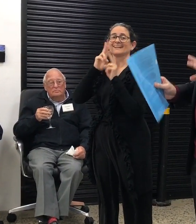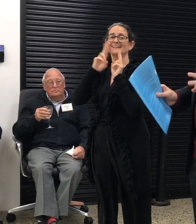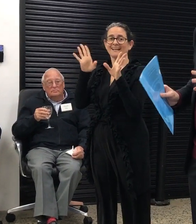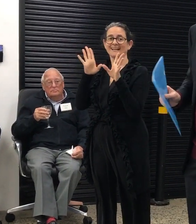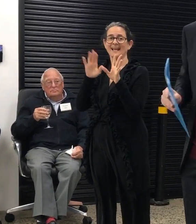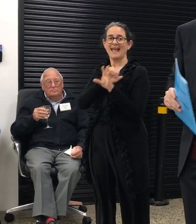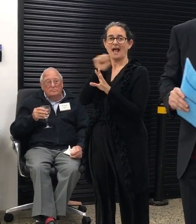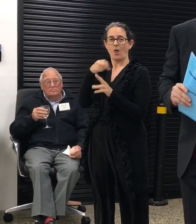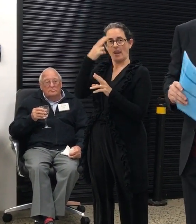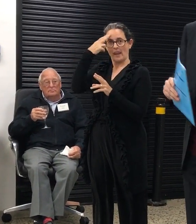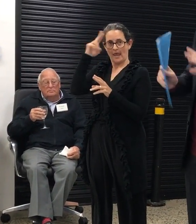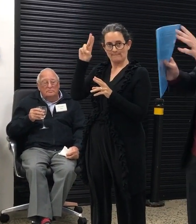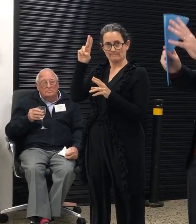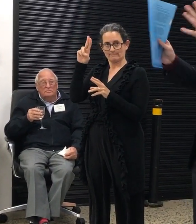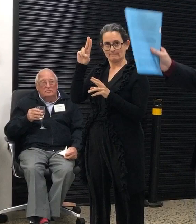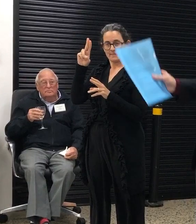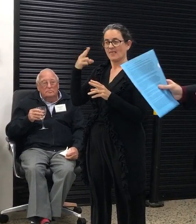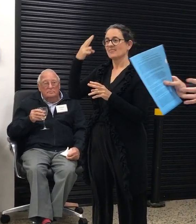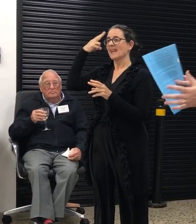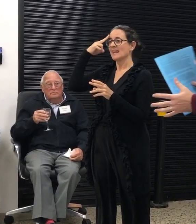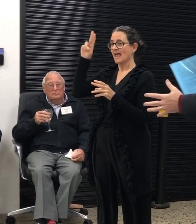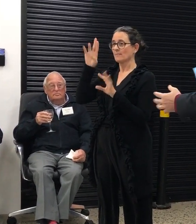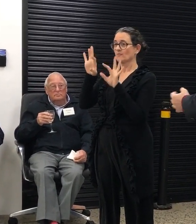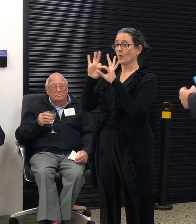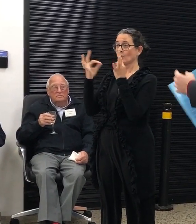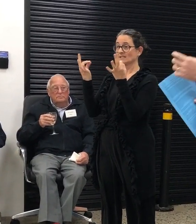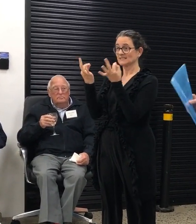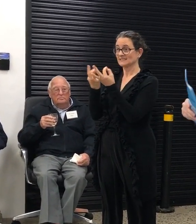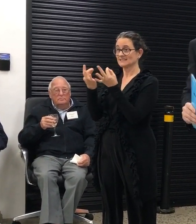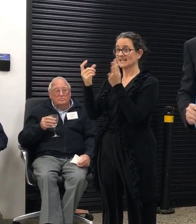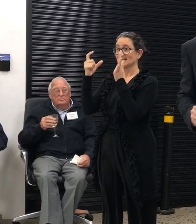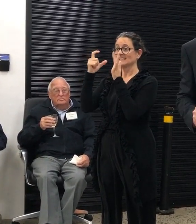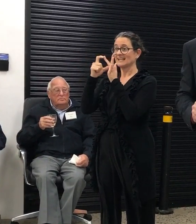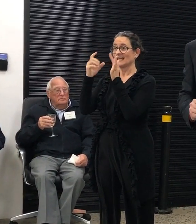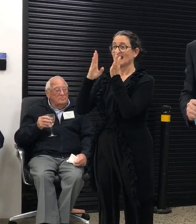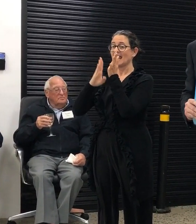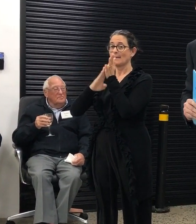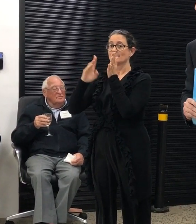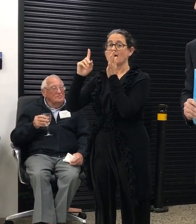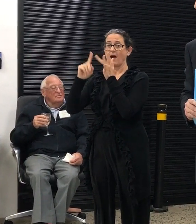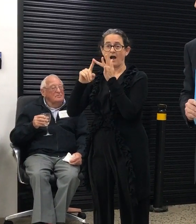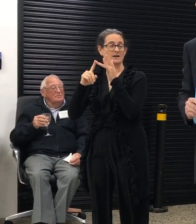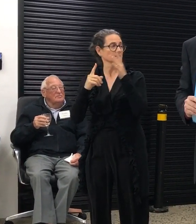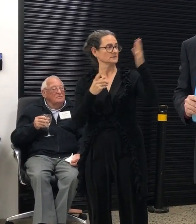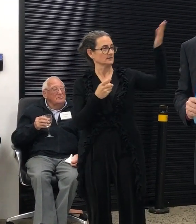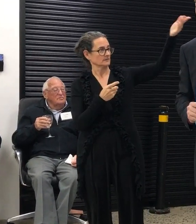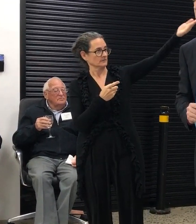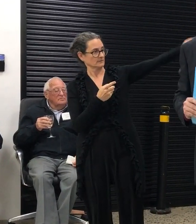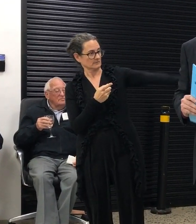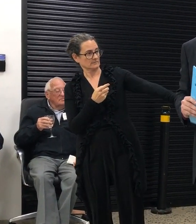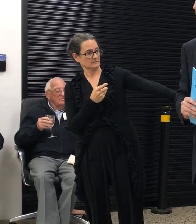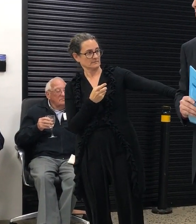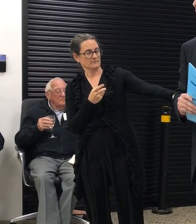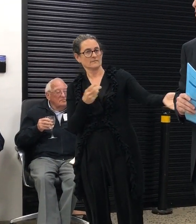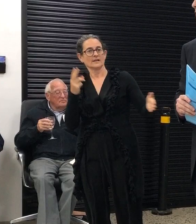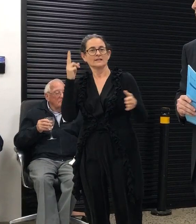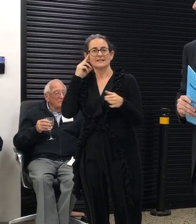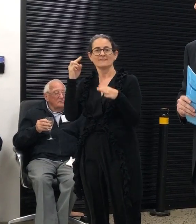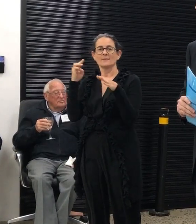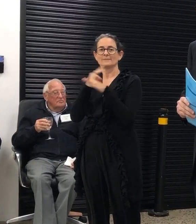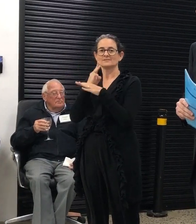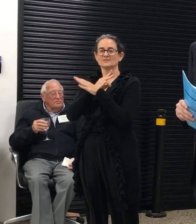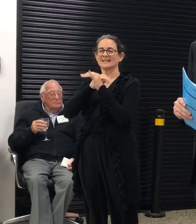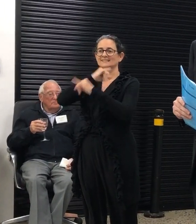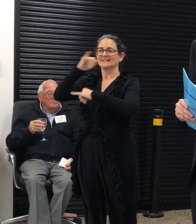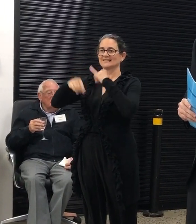because it confuses people. The name of the organization is Deaf Ministries International, okay? Deaf Ministries International is